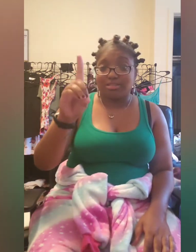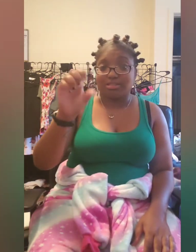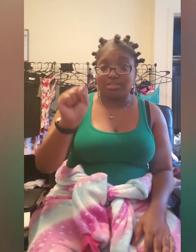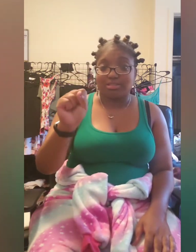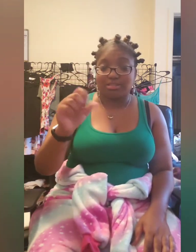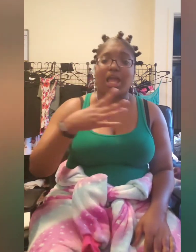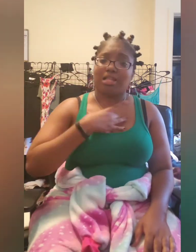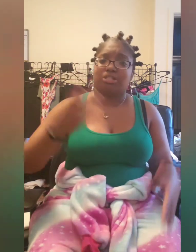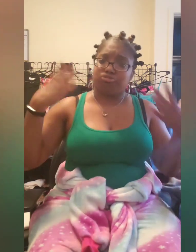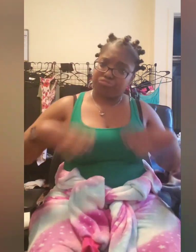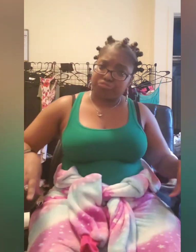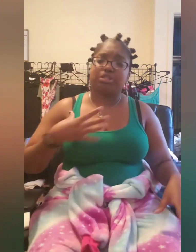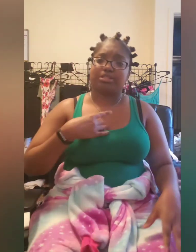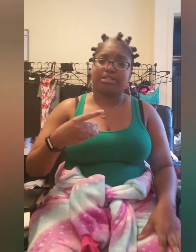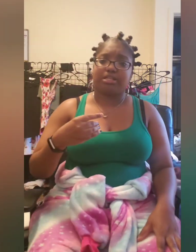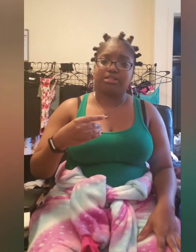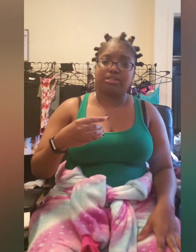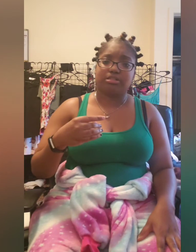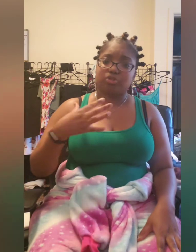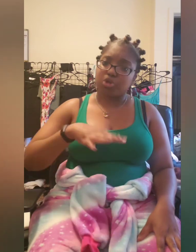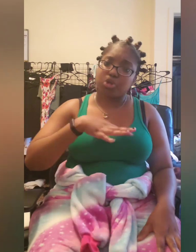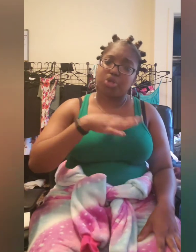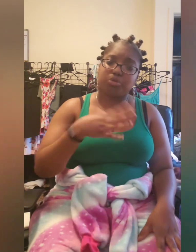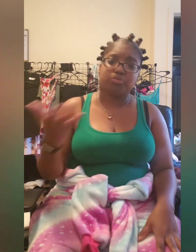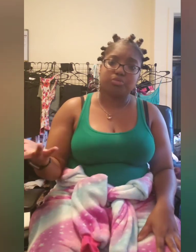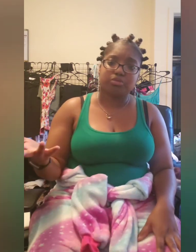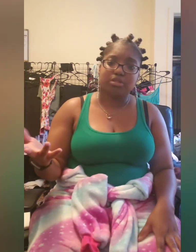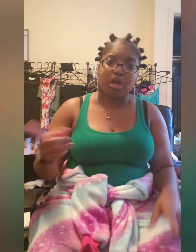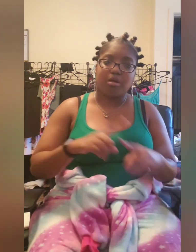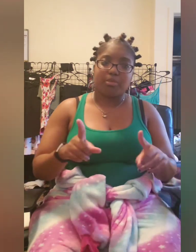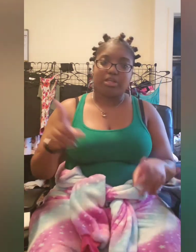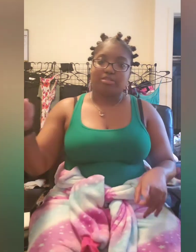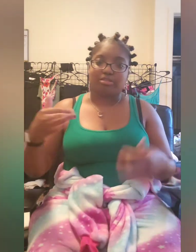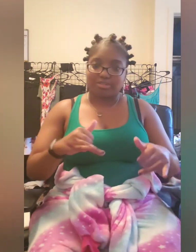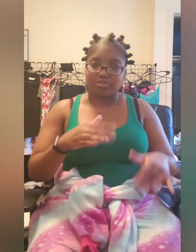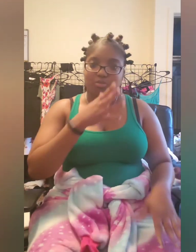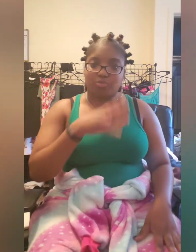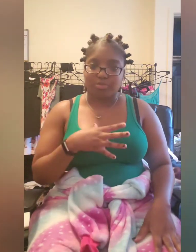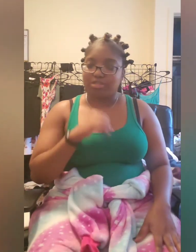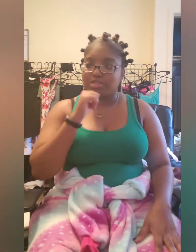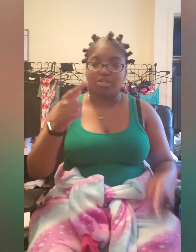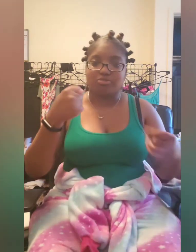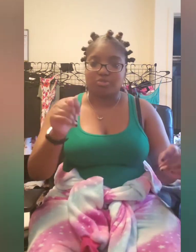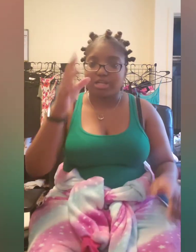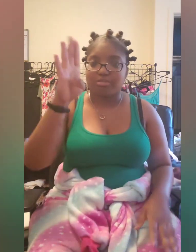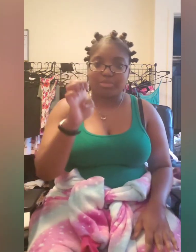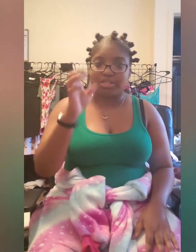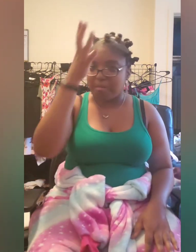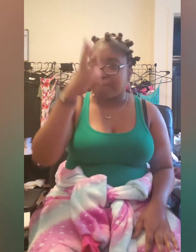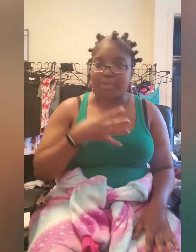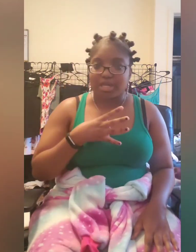So I feel like studs aren't trying to be men. They just like to wear men clothes and it ain't shit wrong with that.